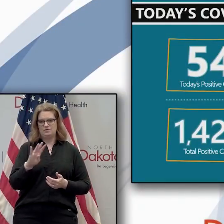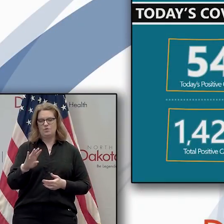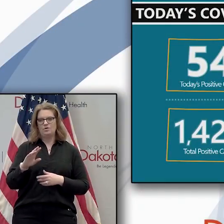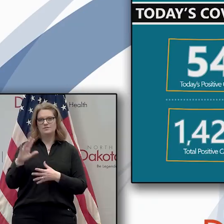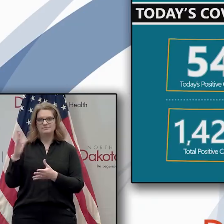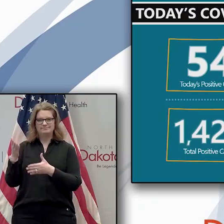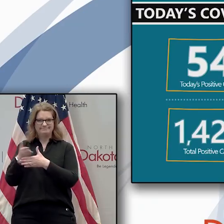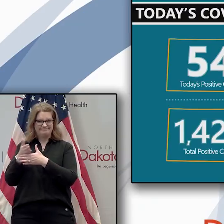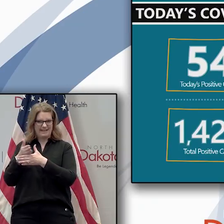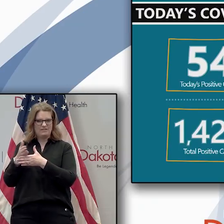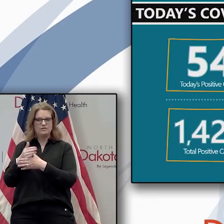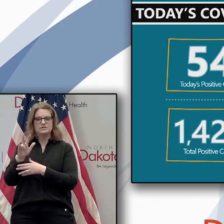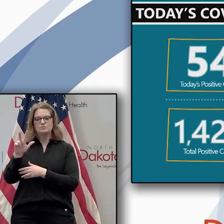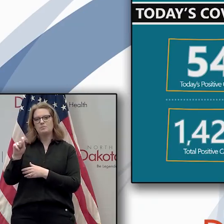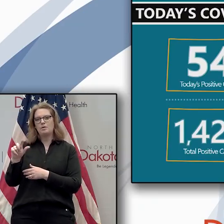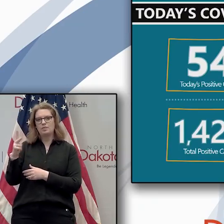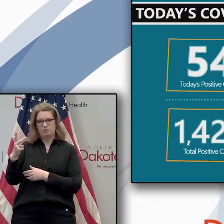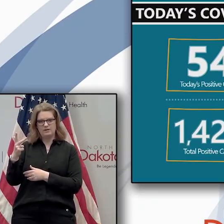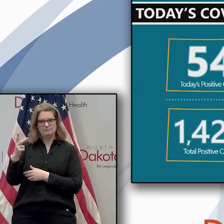3.3 positive rate.